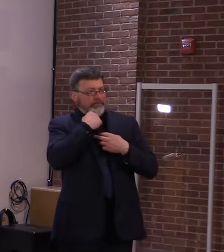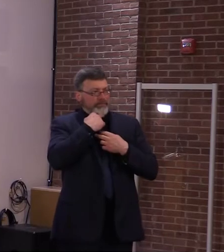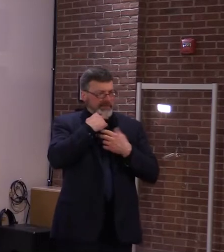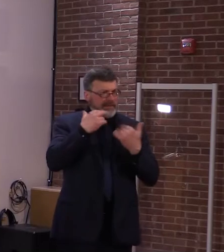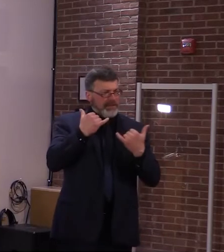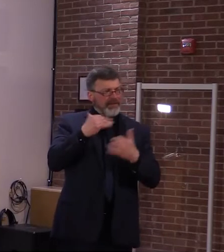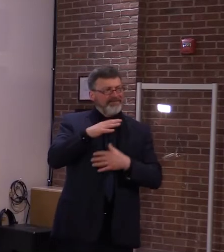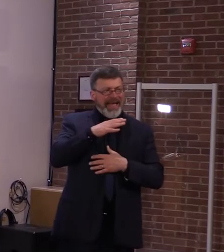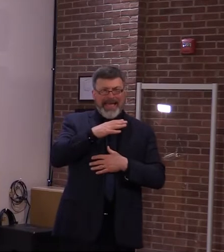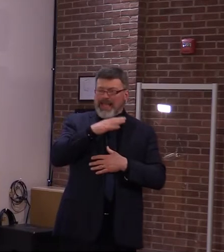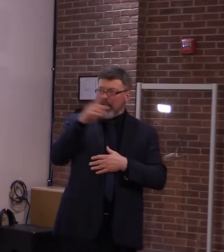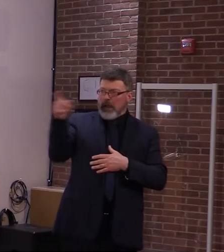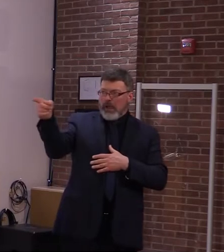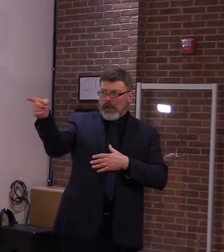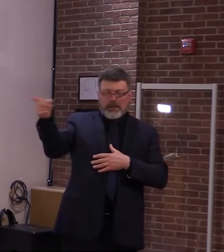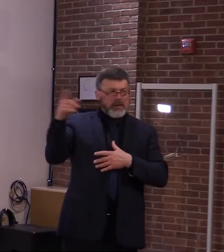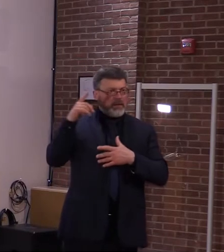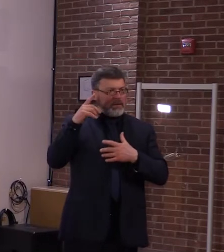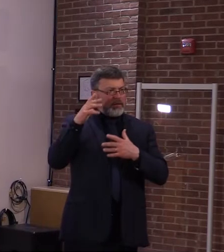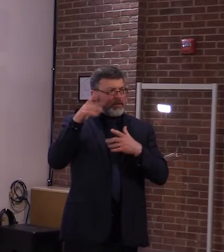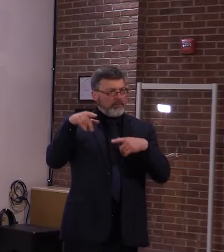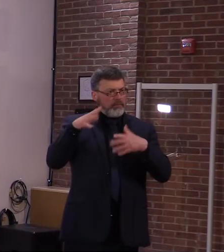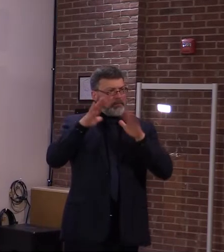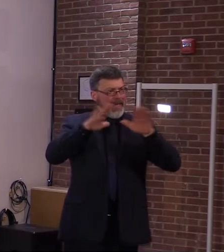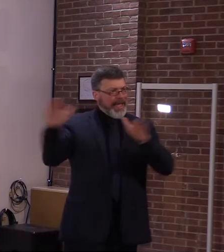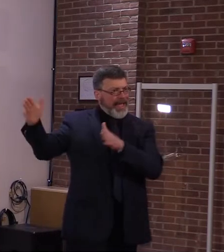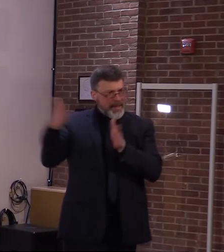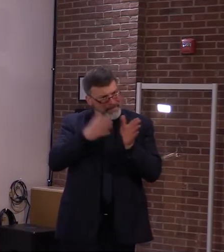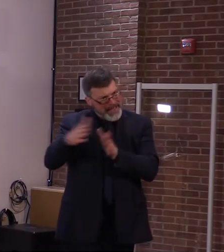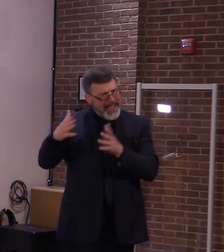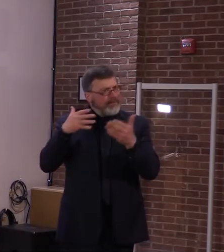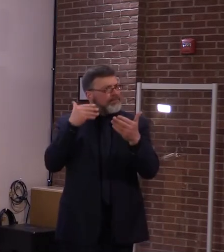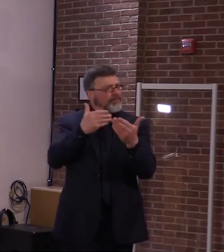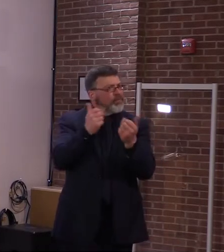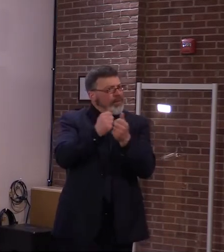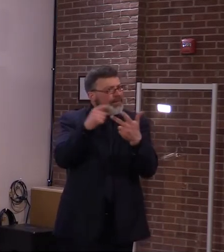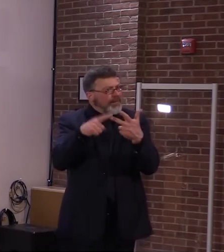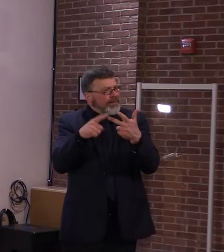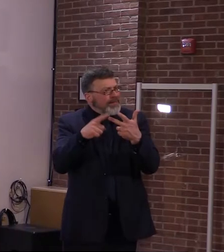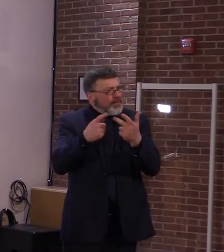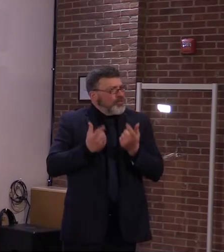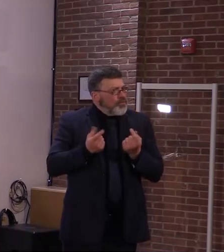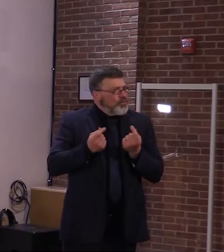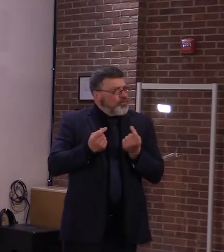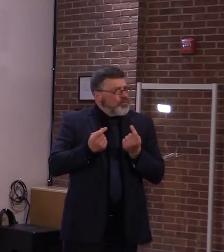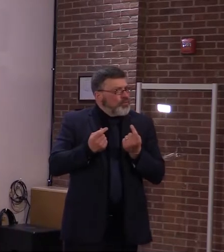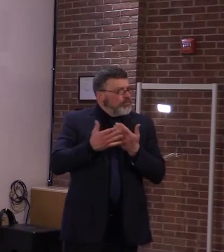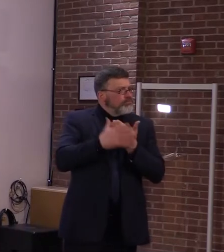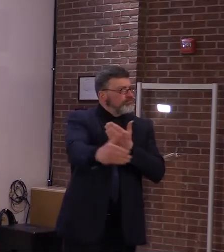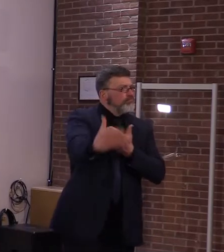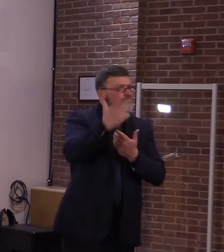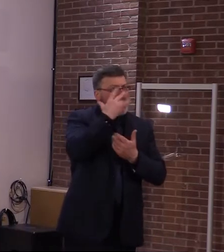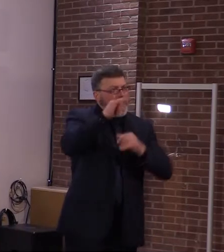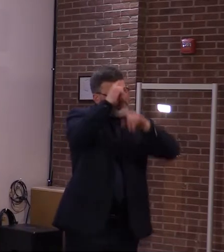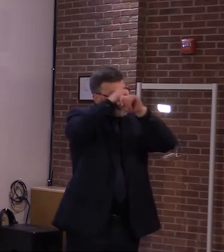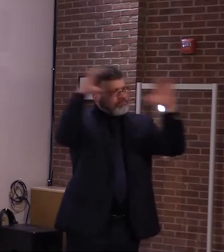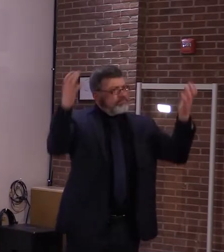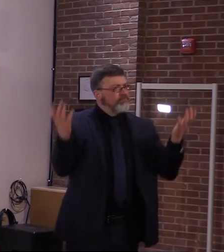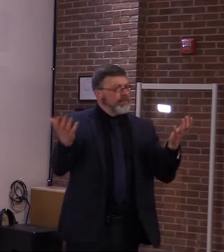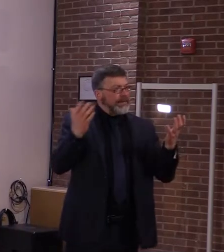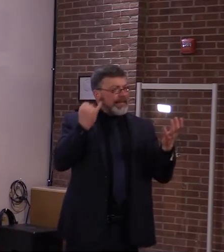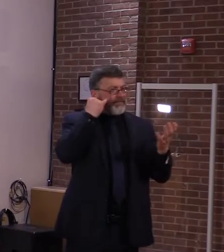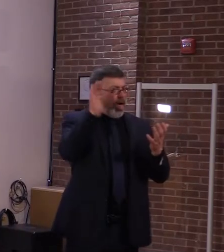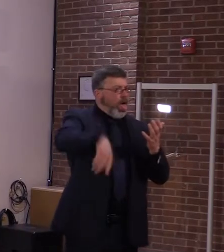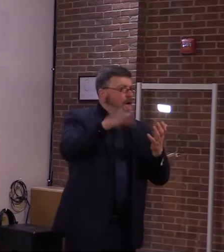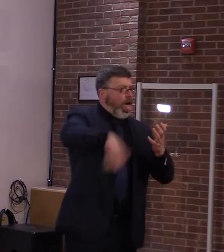people that may not want Johnson & Johnson? Yeah, well, keep in mind first that the CDC, FDA,